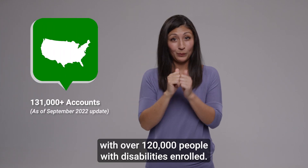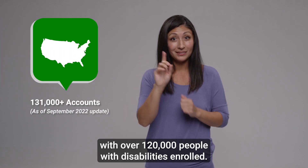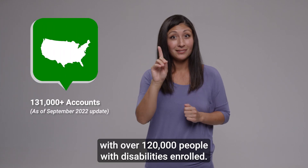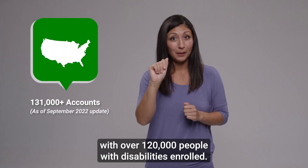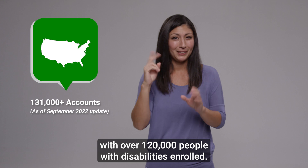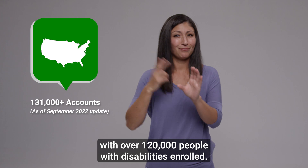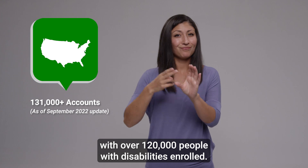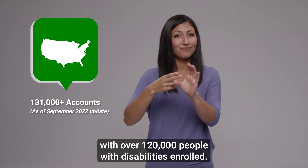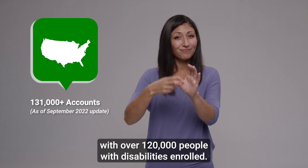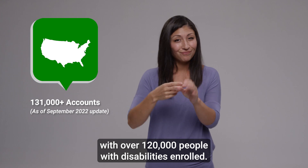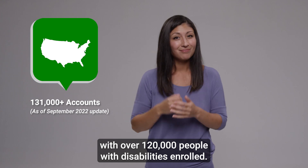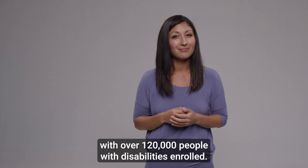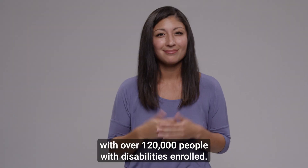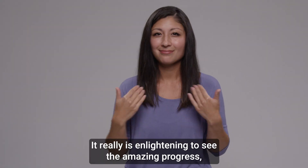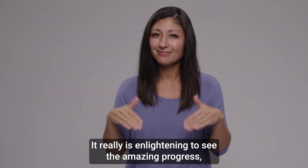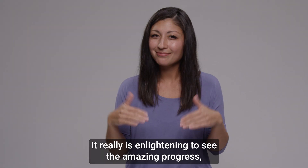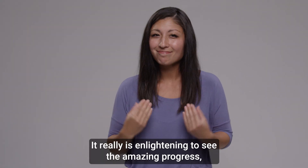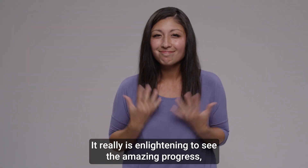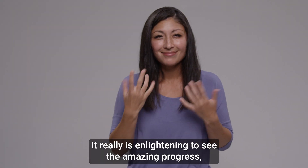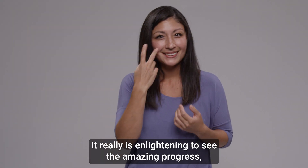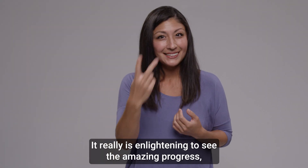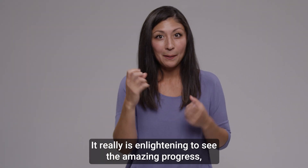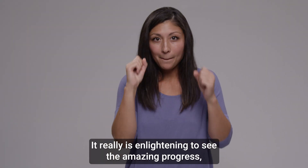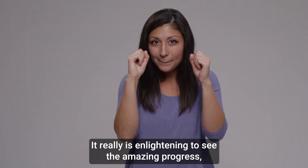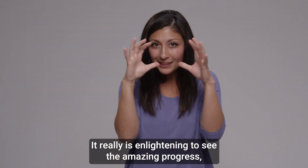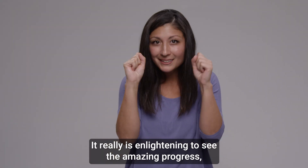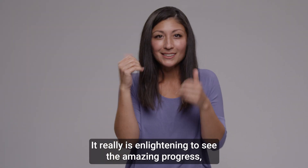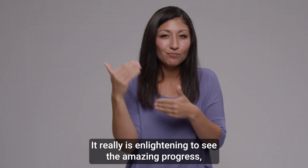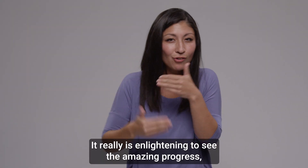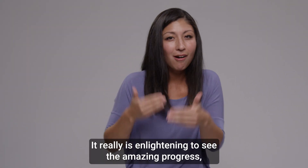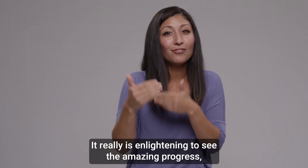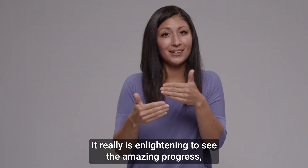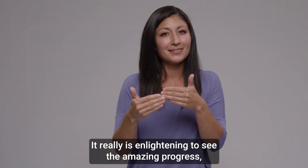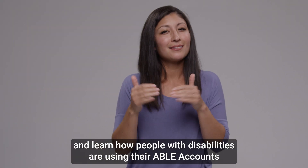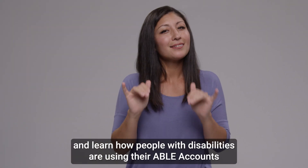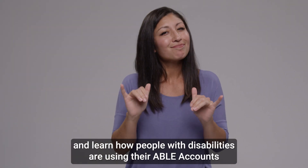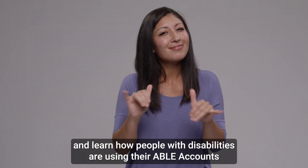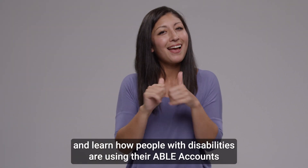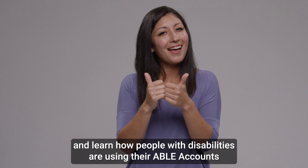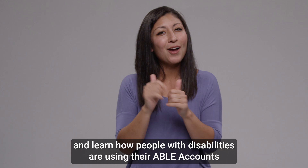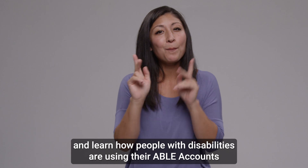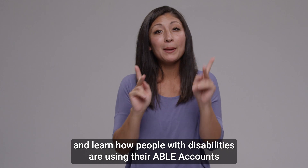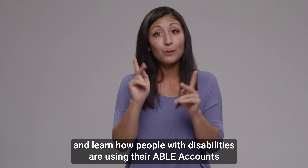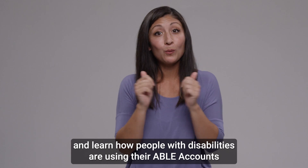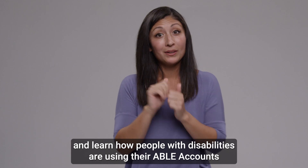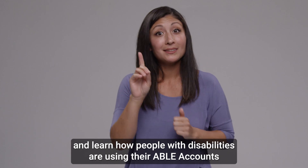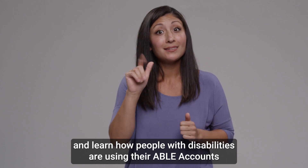with disabilities enrolled. It really is enlightening to see the amazing progress and learn how people